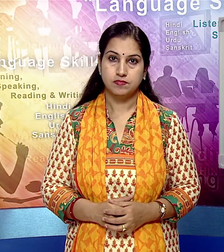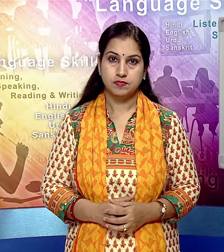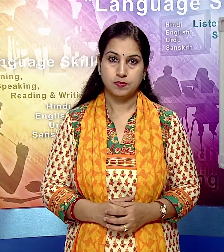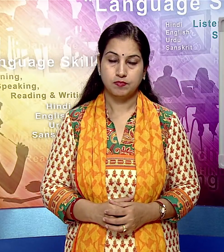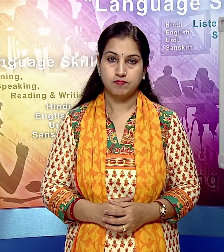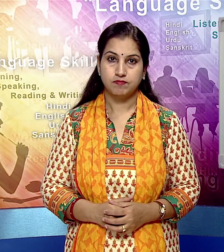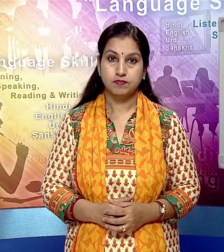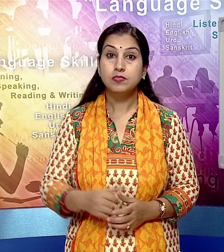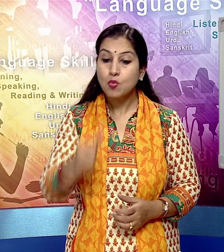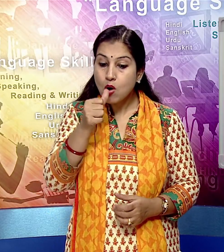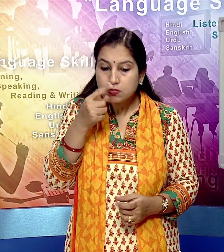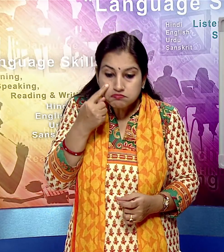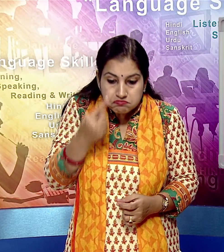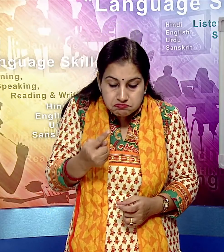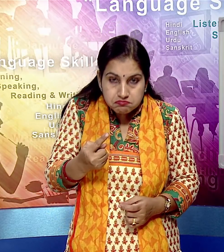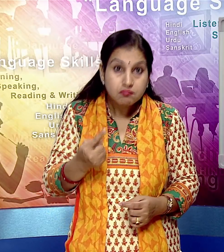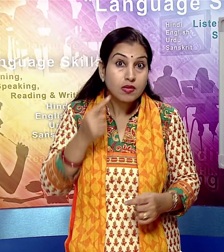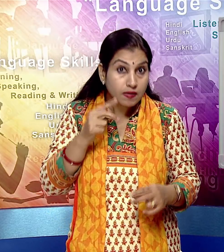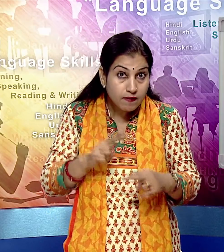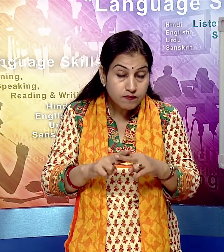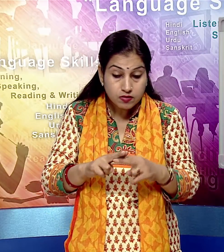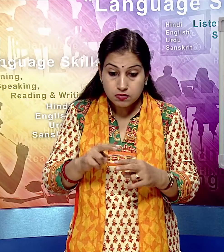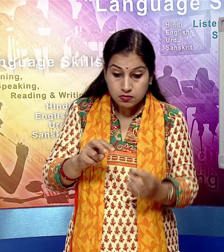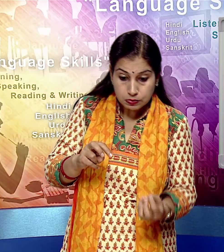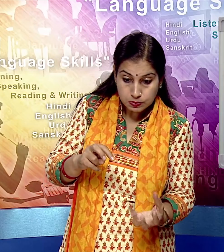Check water. If evaporated, it can burn the food.